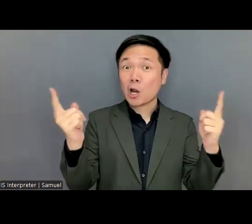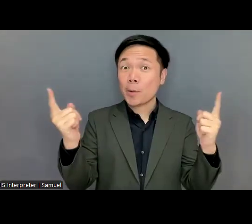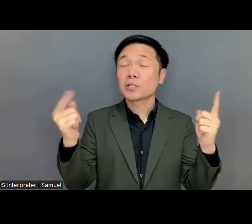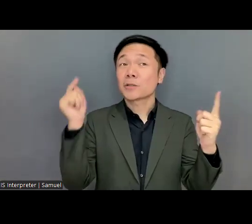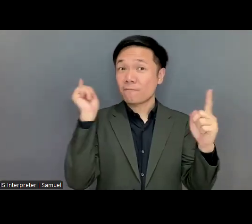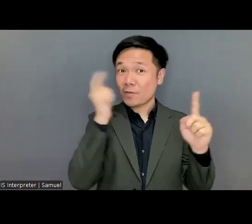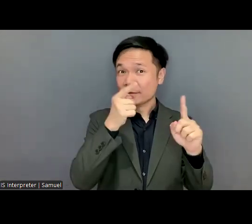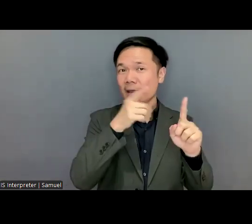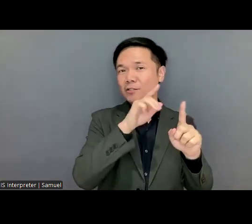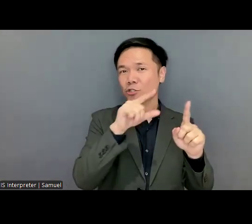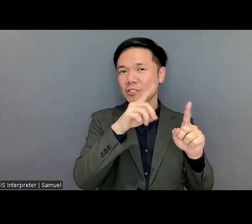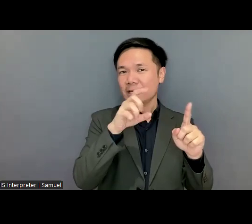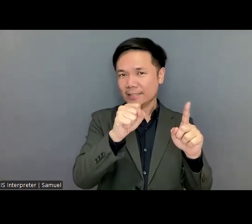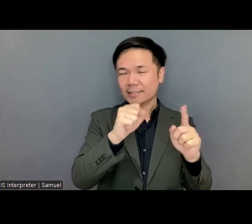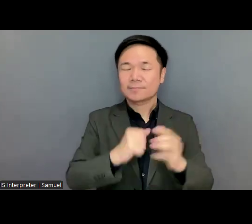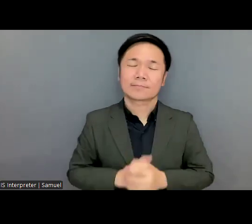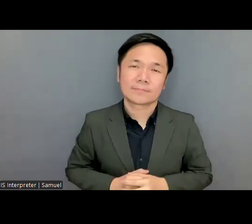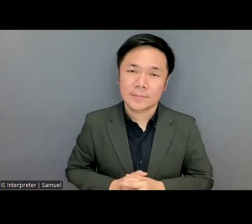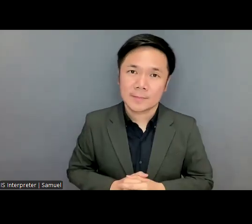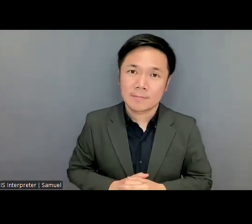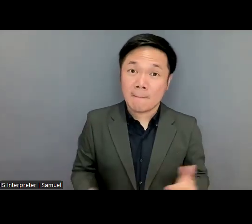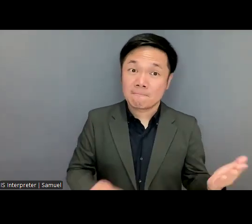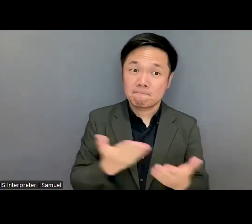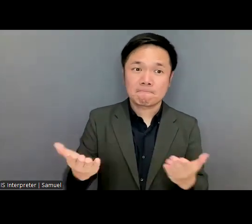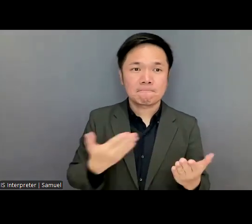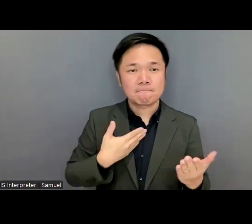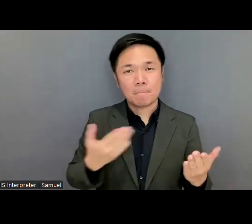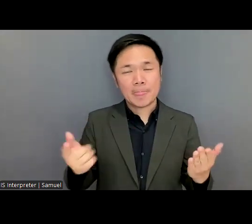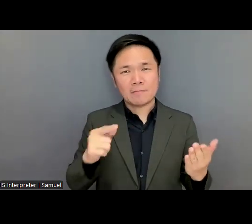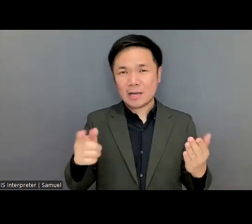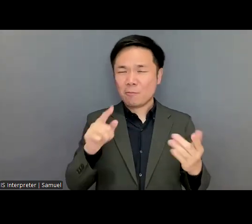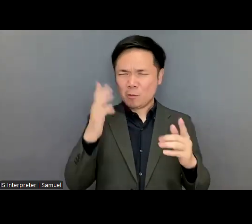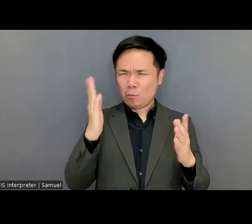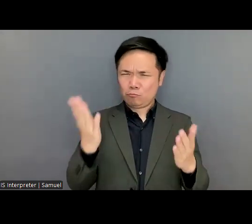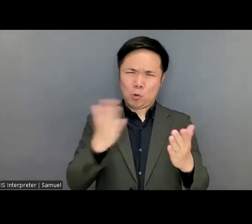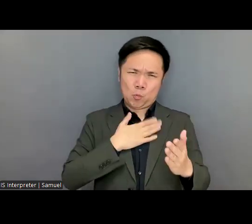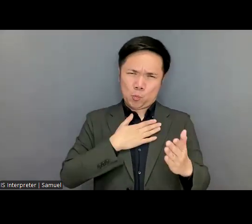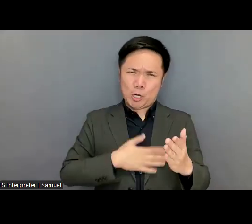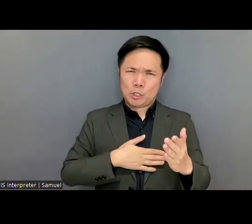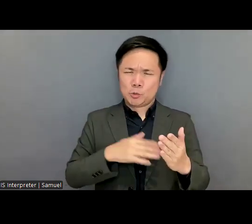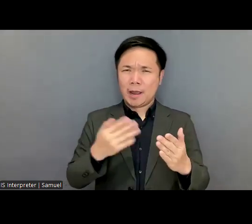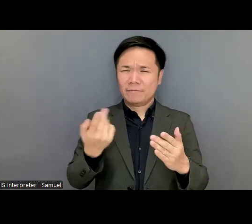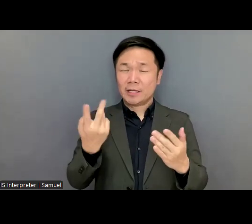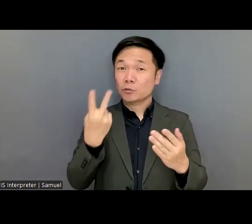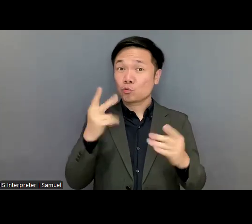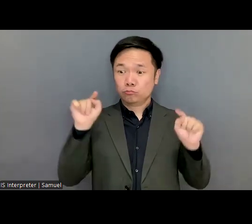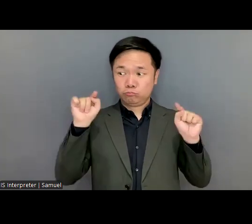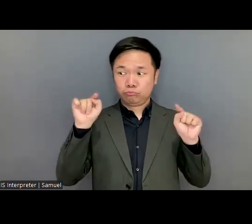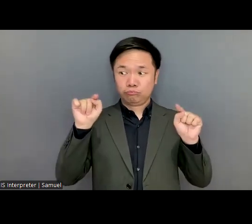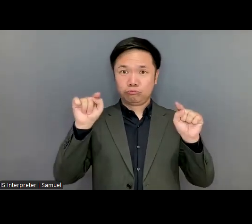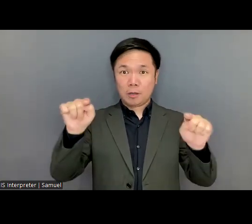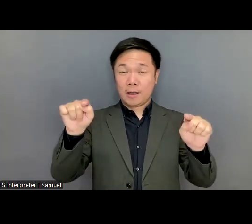disability summits. And we want to have with this the twin track approach. I mean, a specific call to action for youth